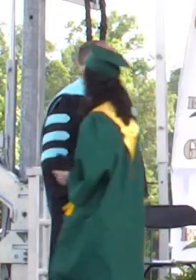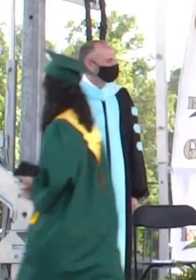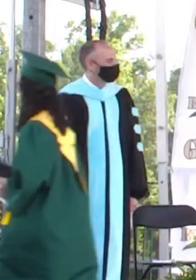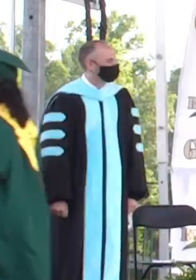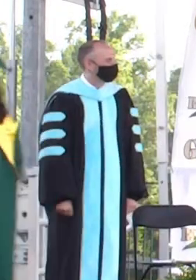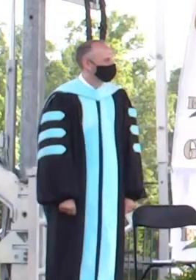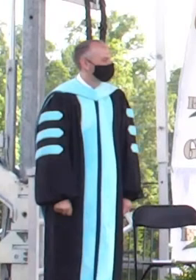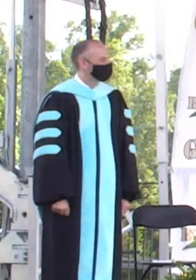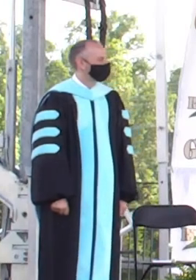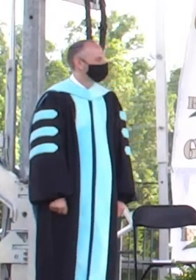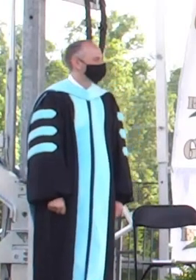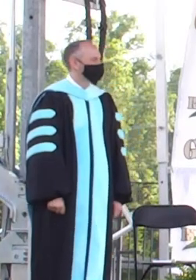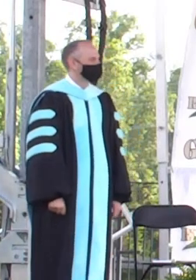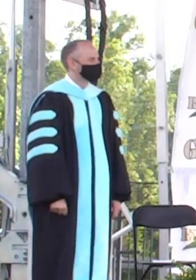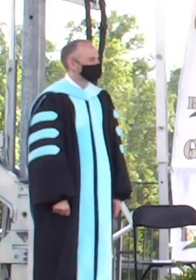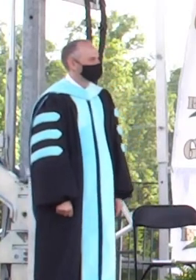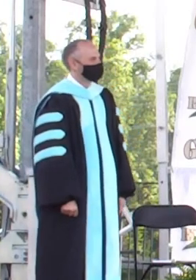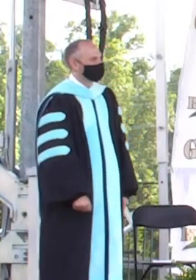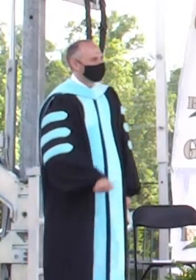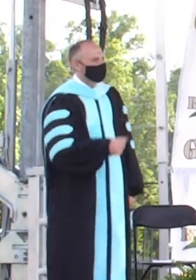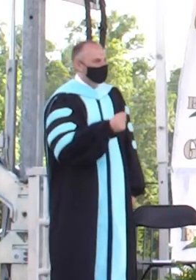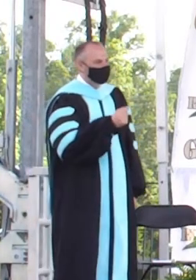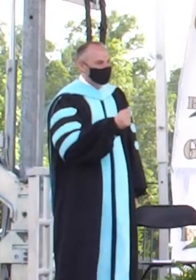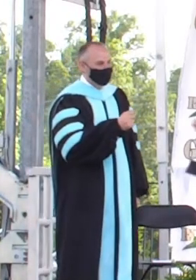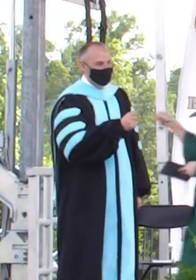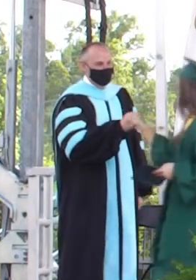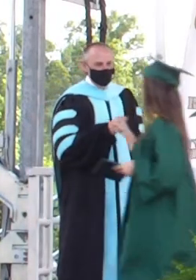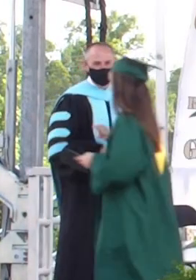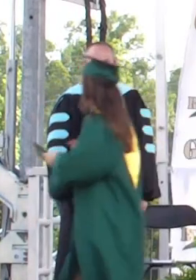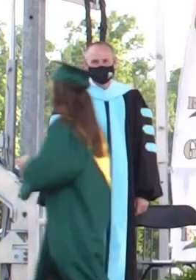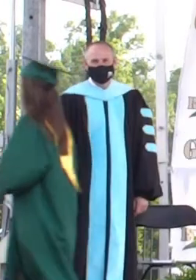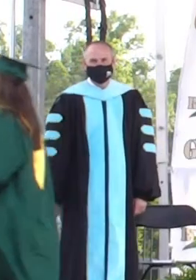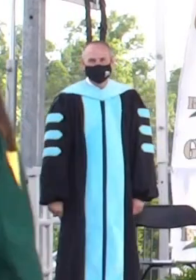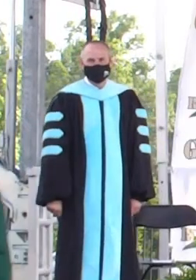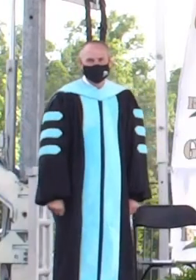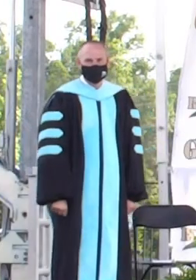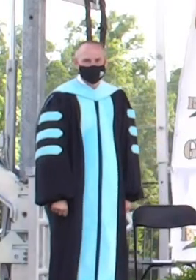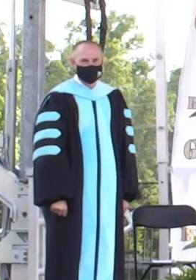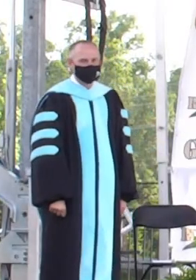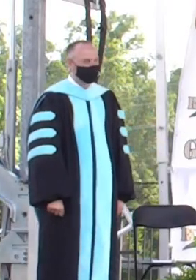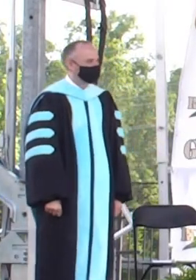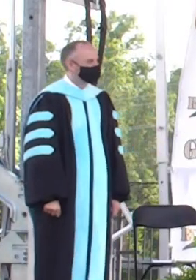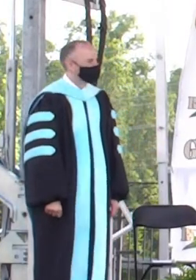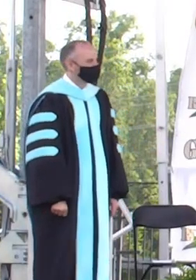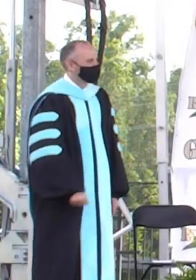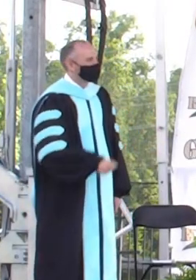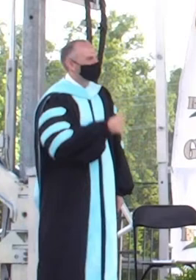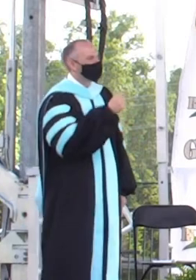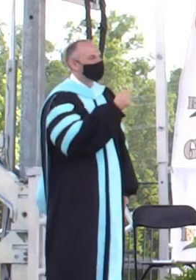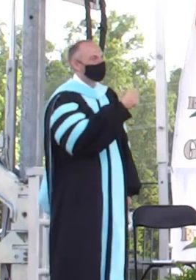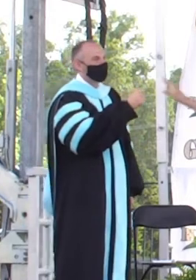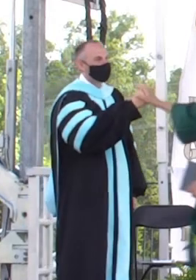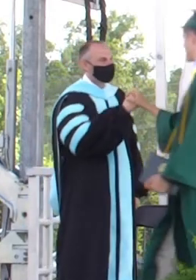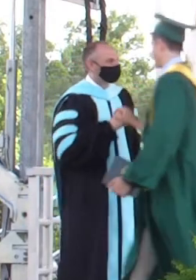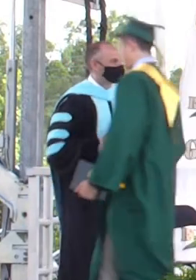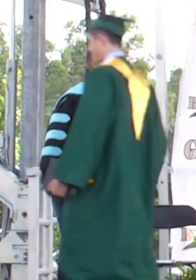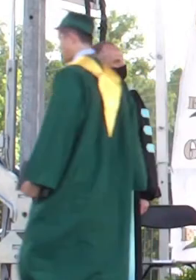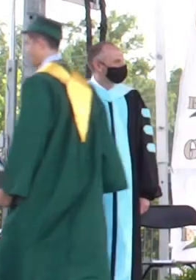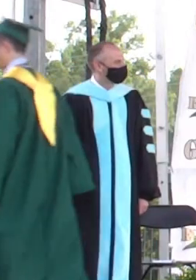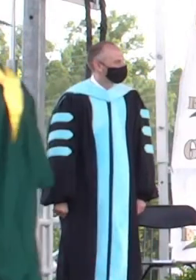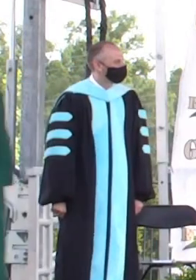Updegraff. Mr. Hilton's crew, James Porter Benedict III. Colby Logan